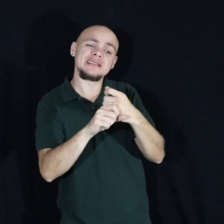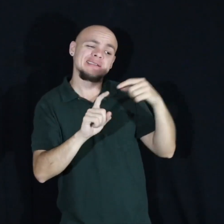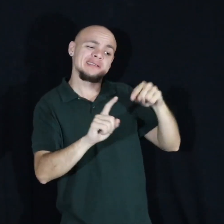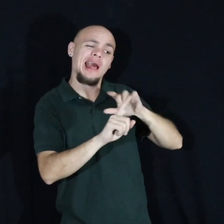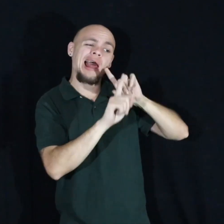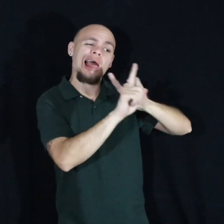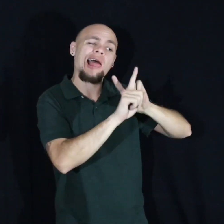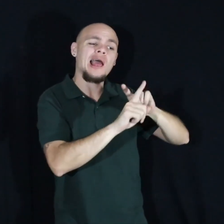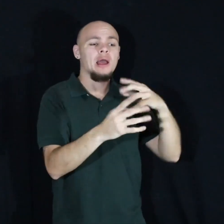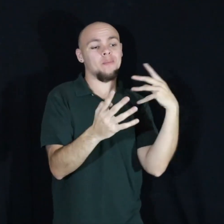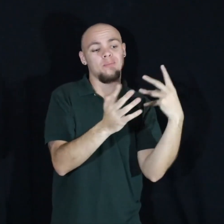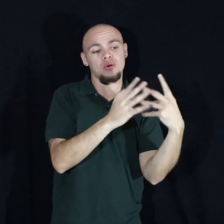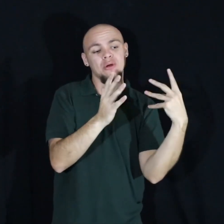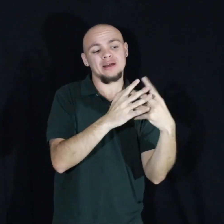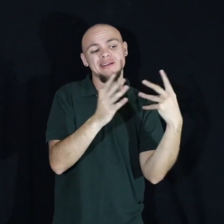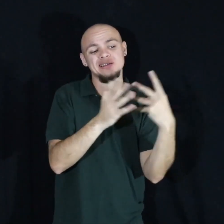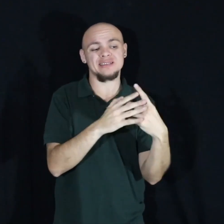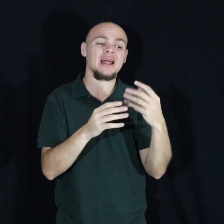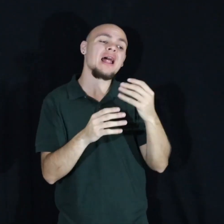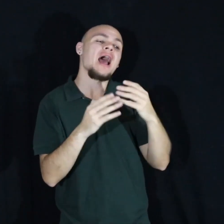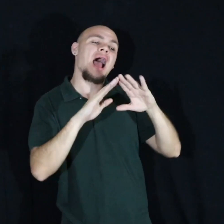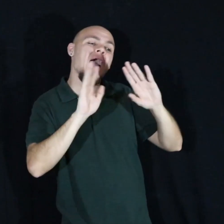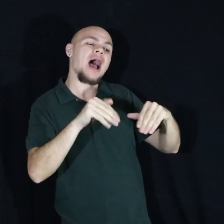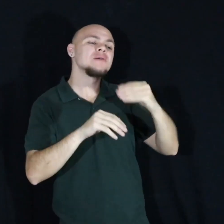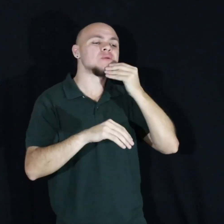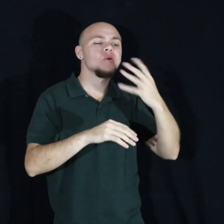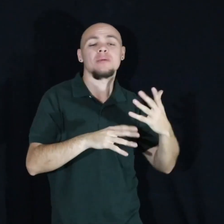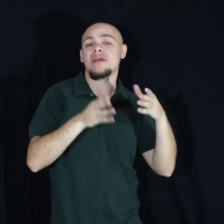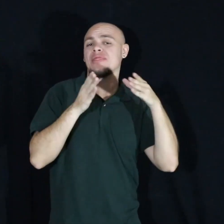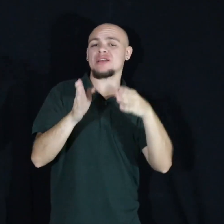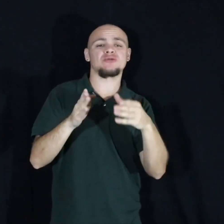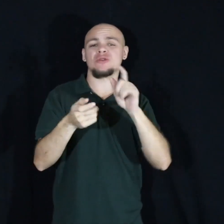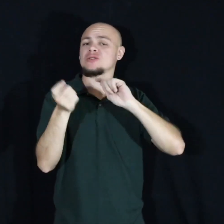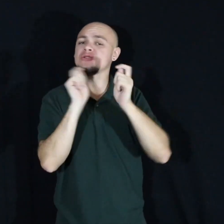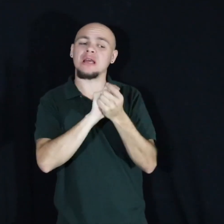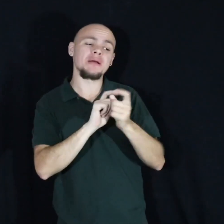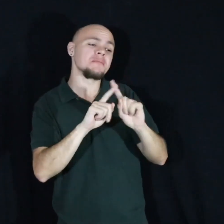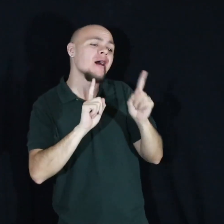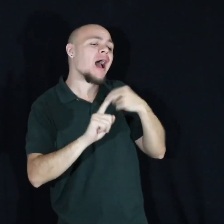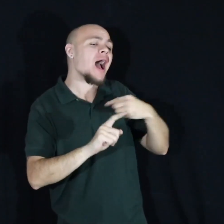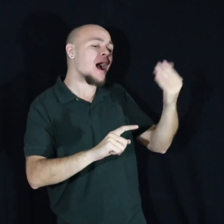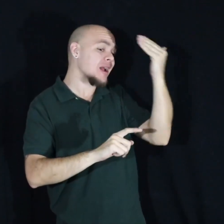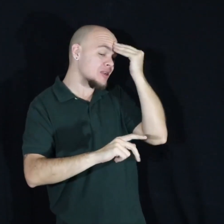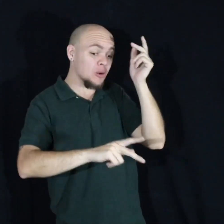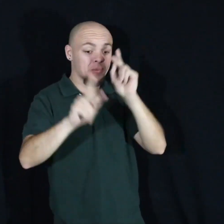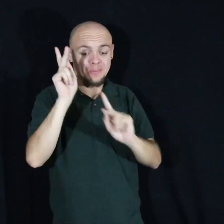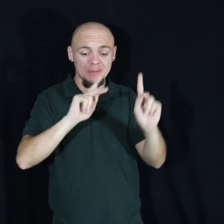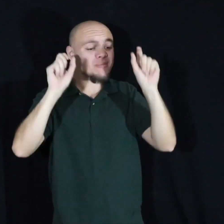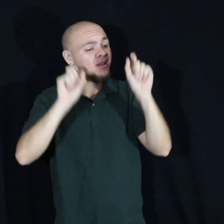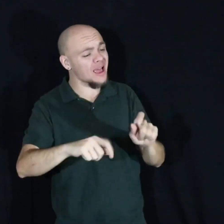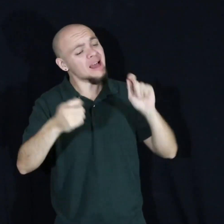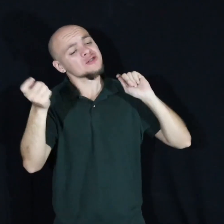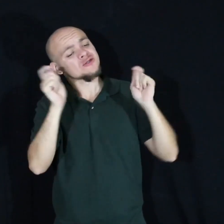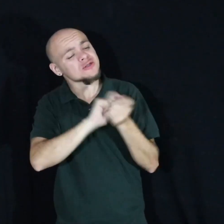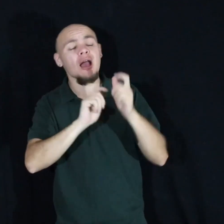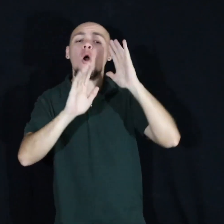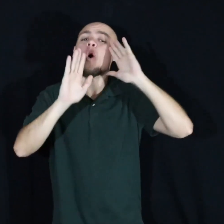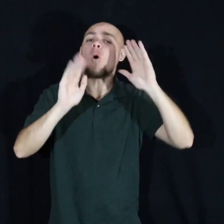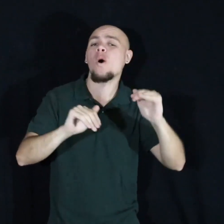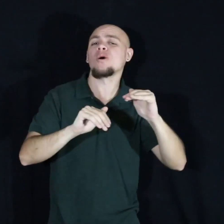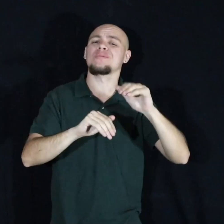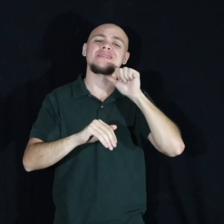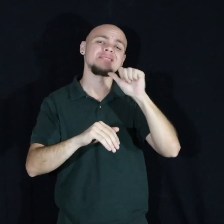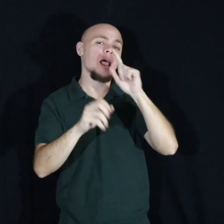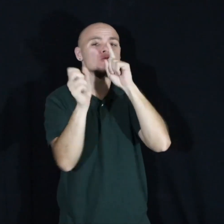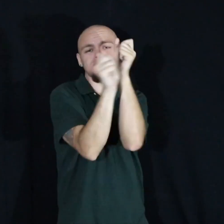him in prisons, plan housewarming parties. I tell him the streets, they don't change, but I know that people do. Hope is not a helium-filled balloon